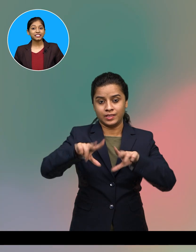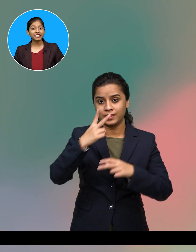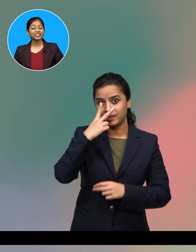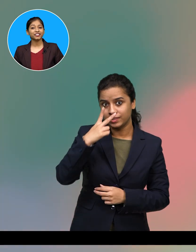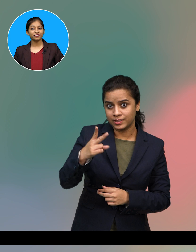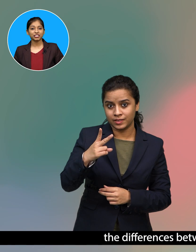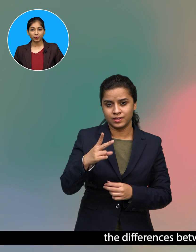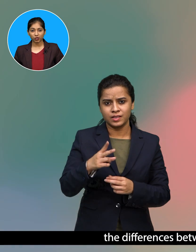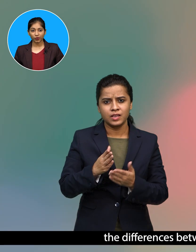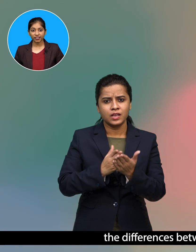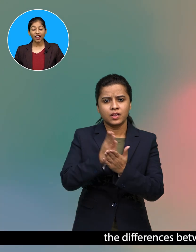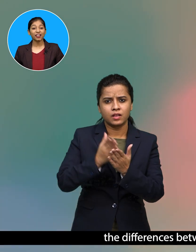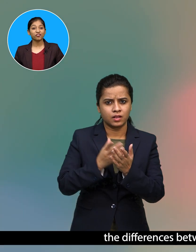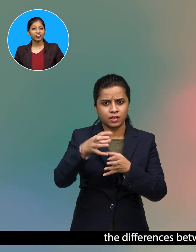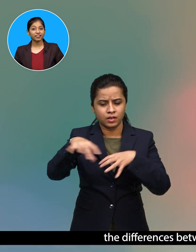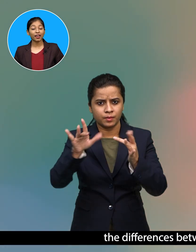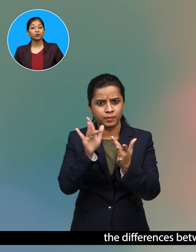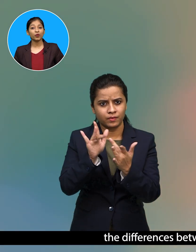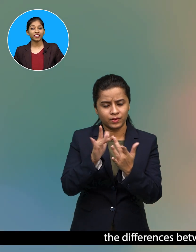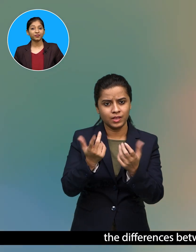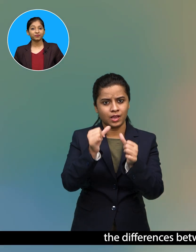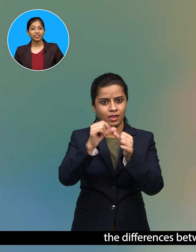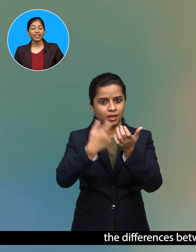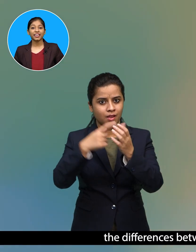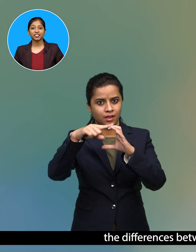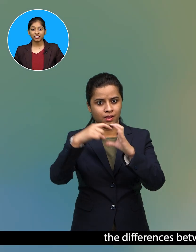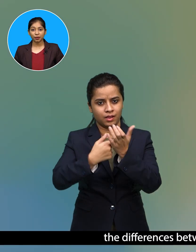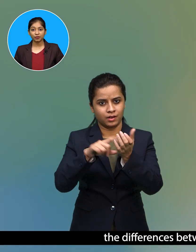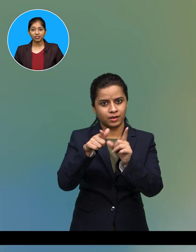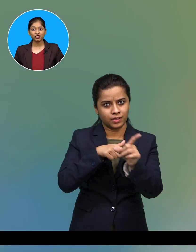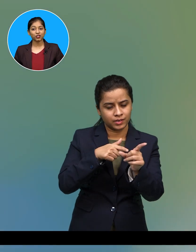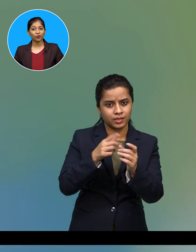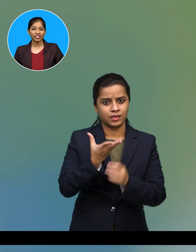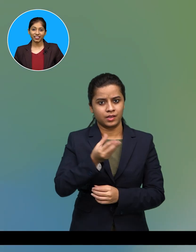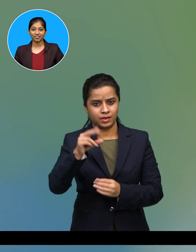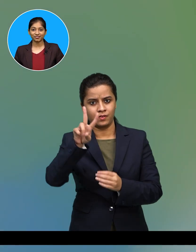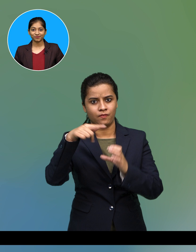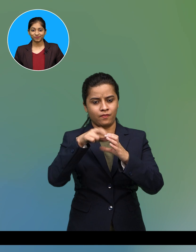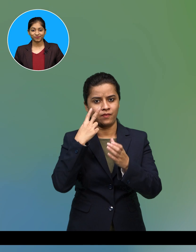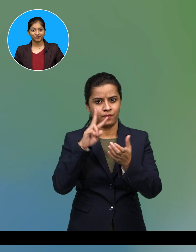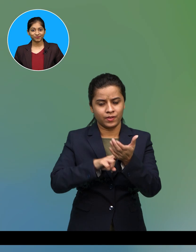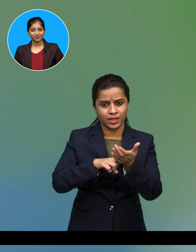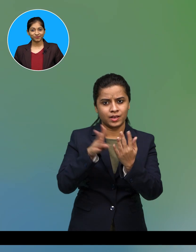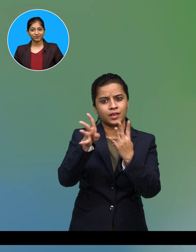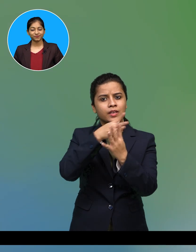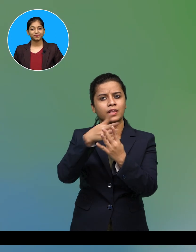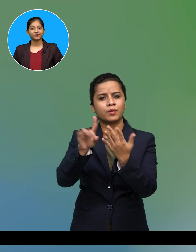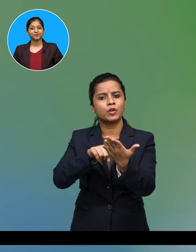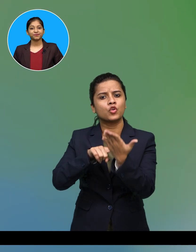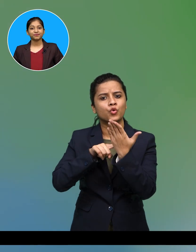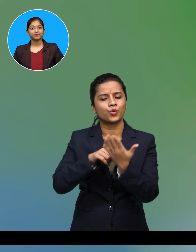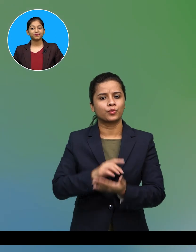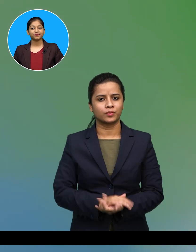Let us see the difference between artery and vein in the table shown here.